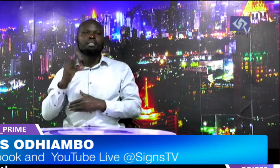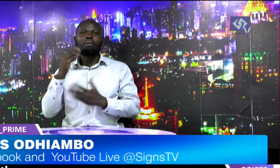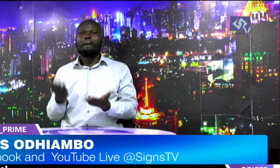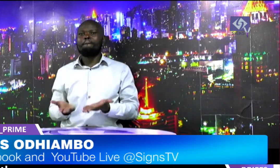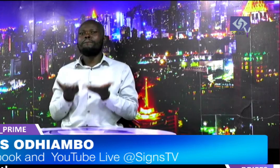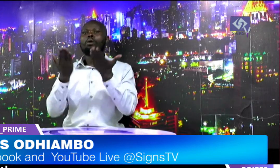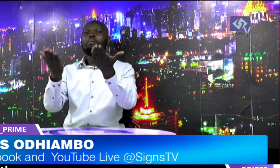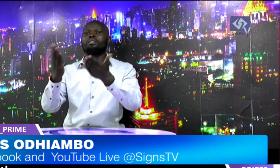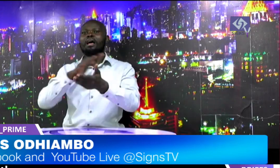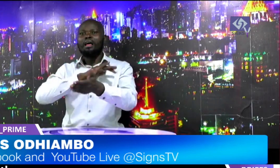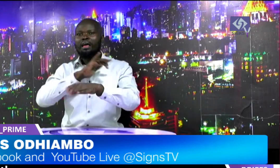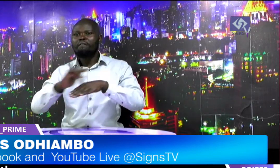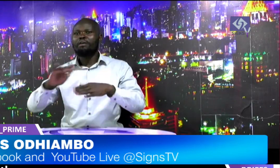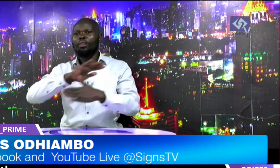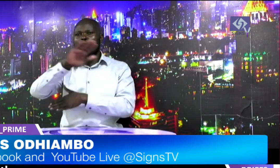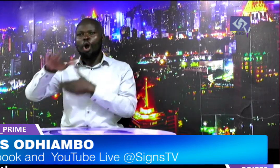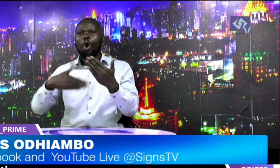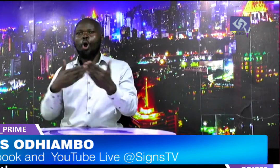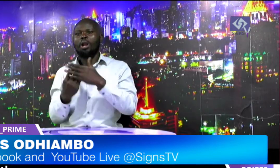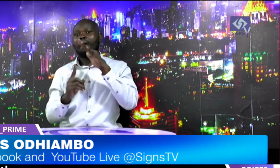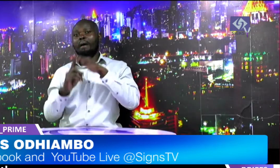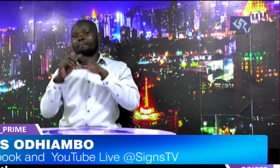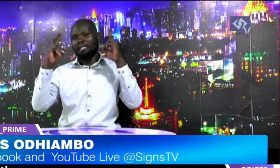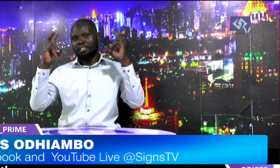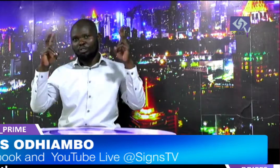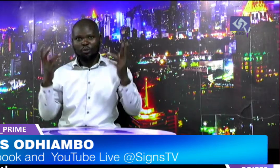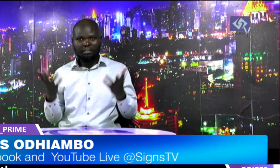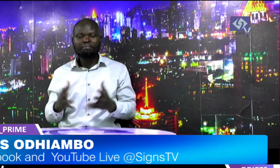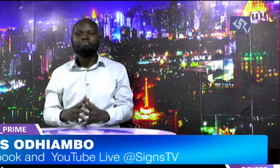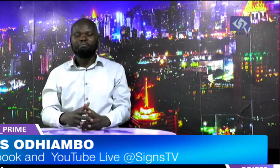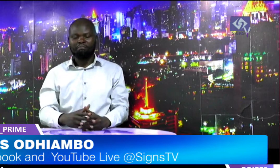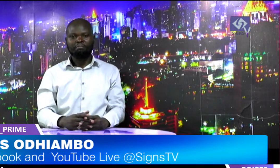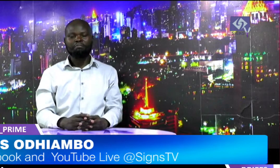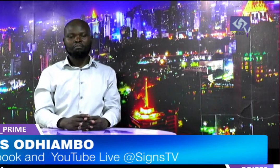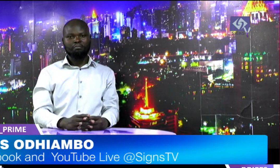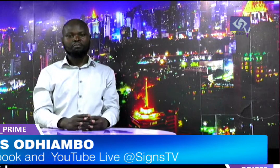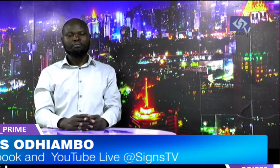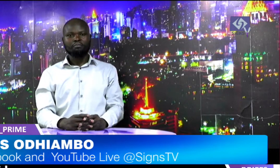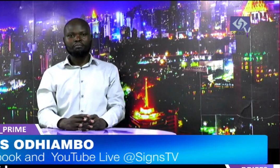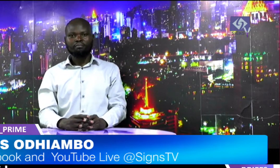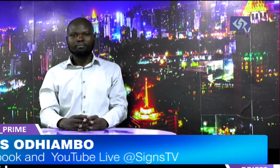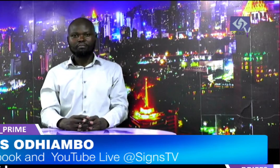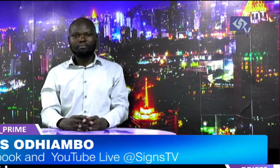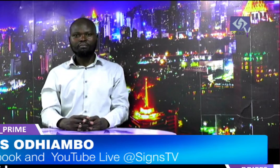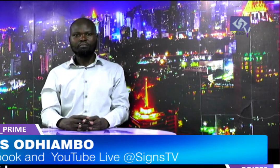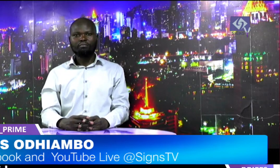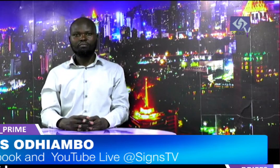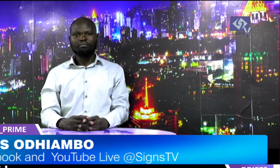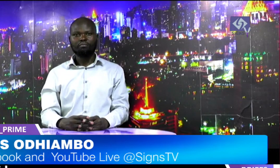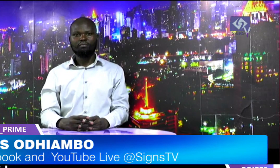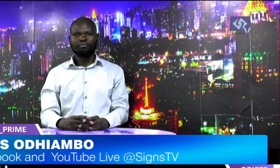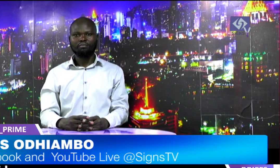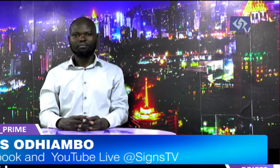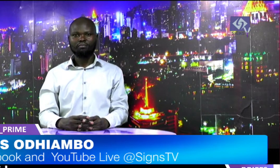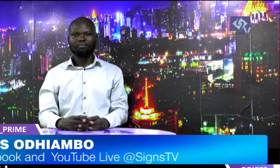multi-sector approach to the exercise is proving effective in dealing with all emerging issues.